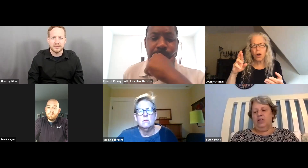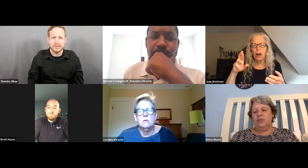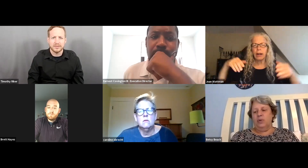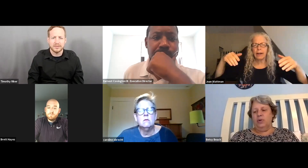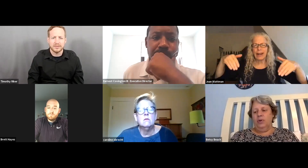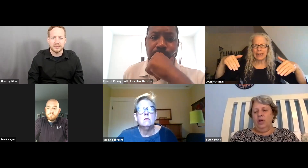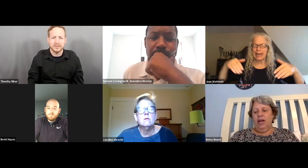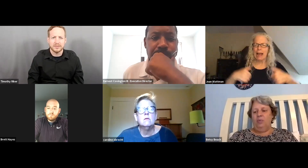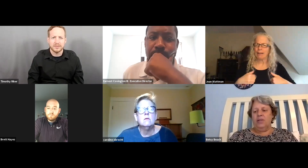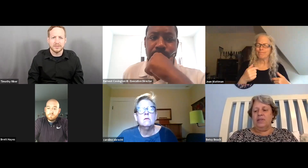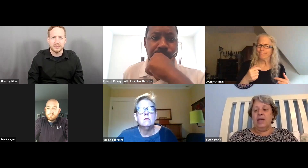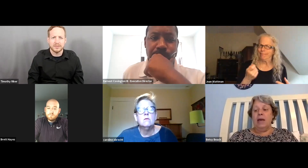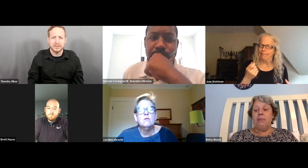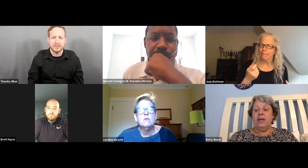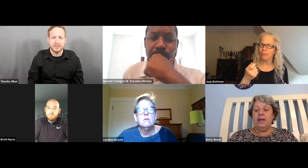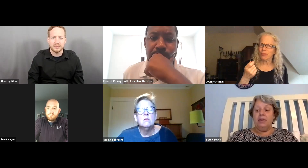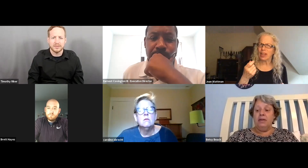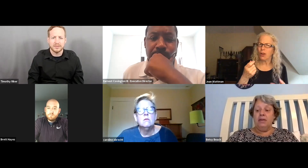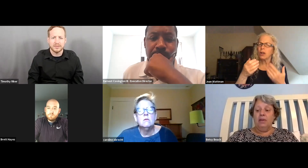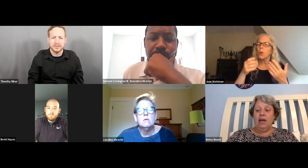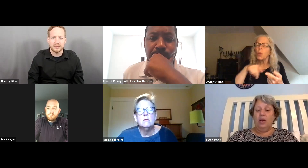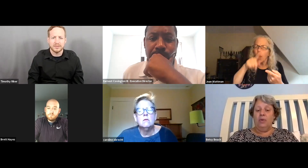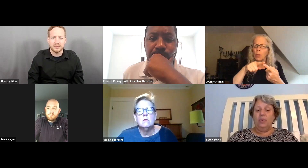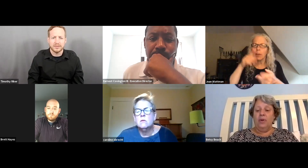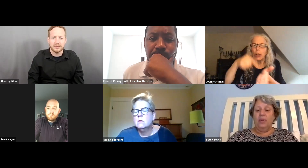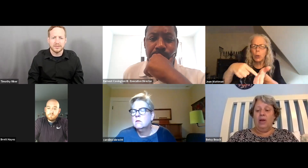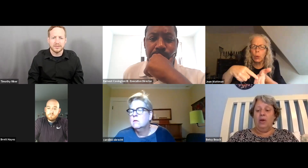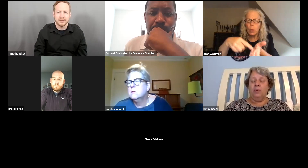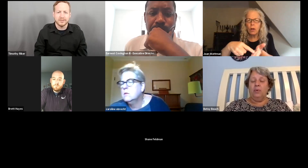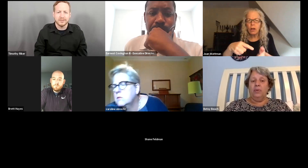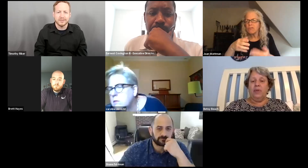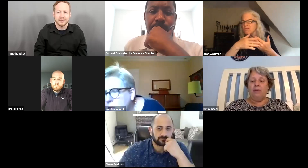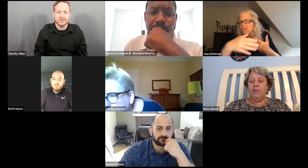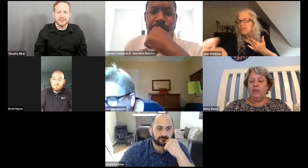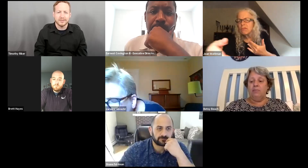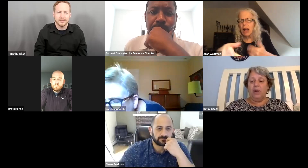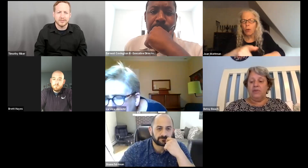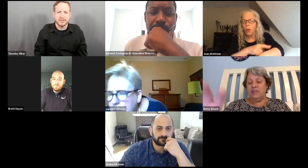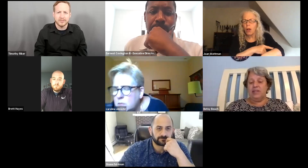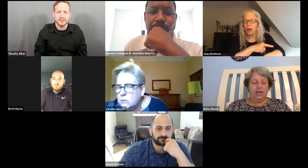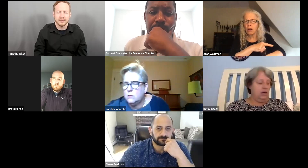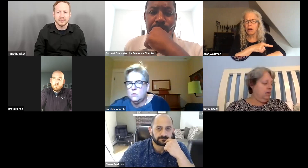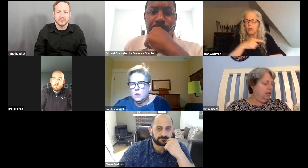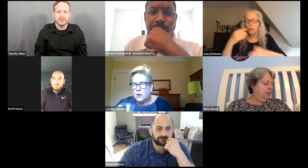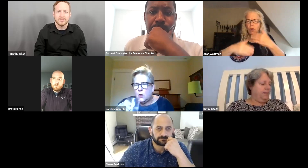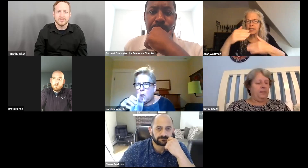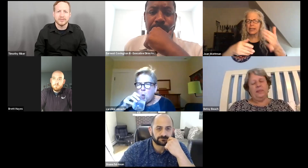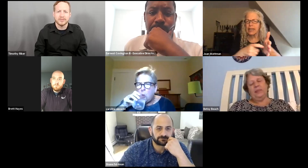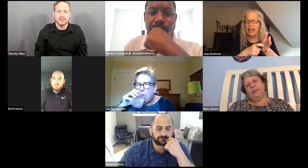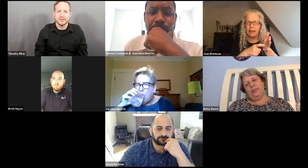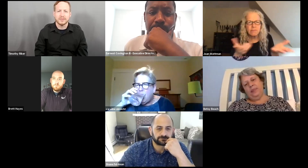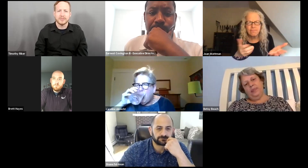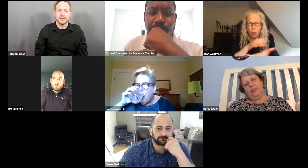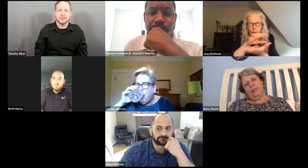I just wonder, and what is the timeline? How long will that process take?